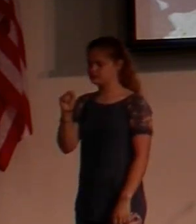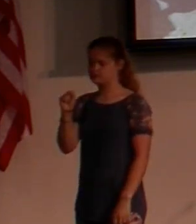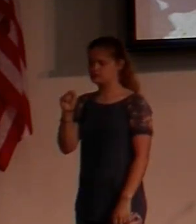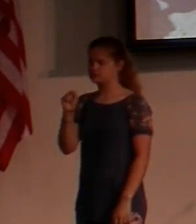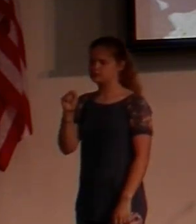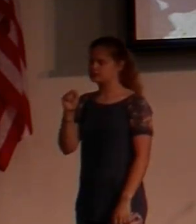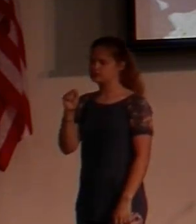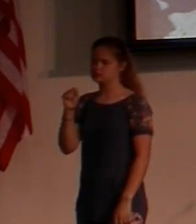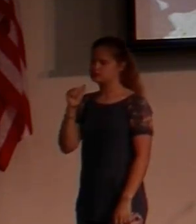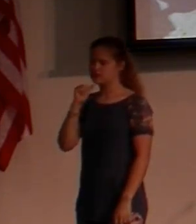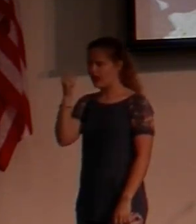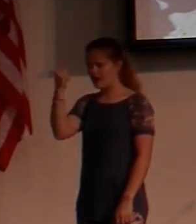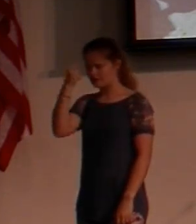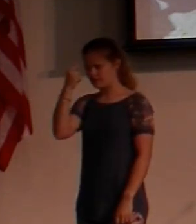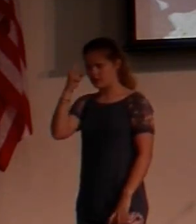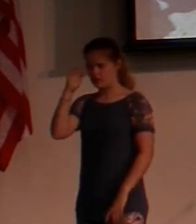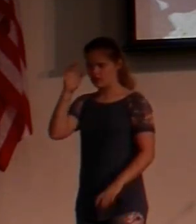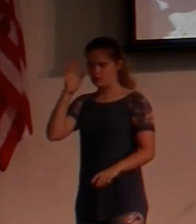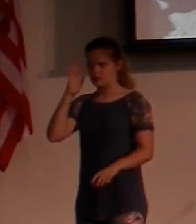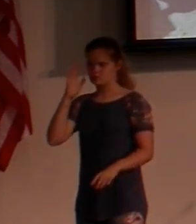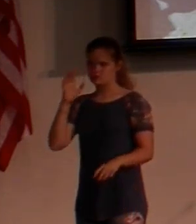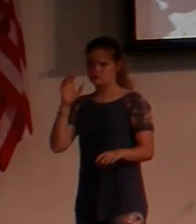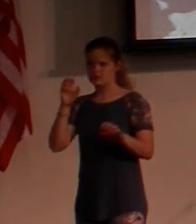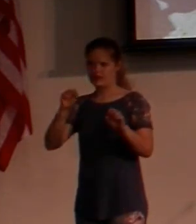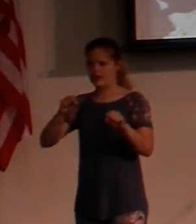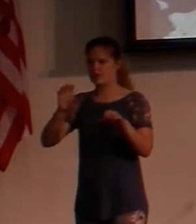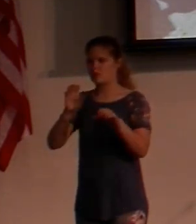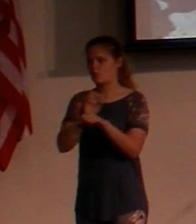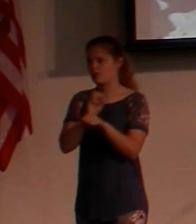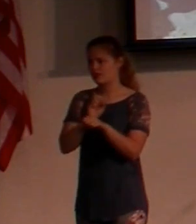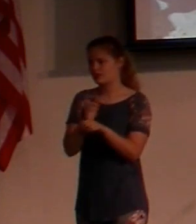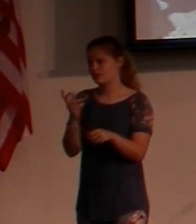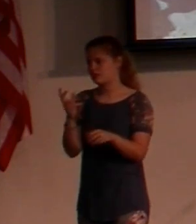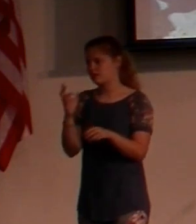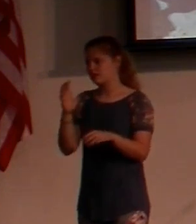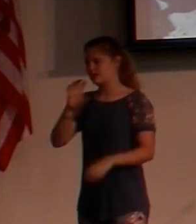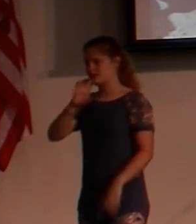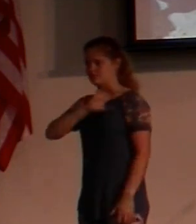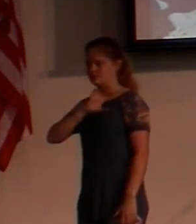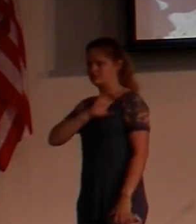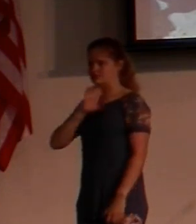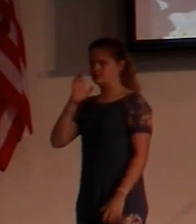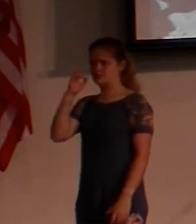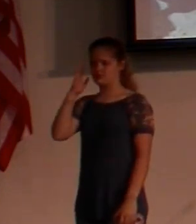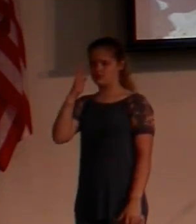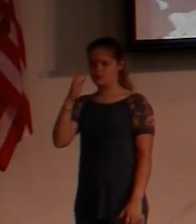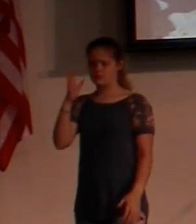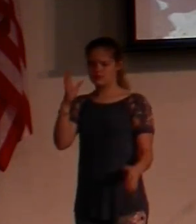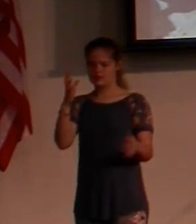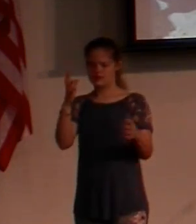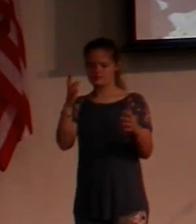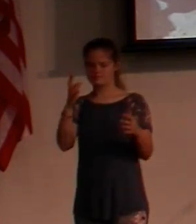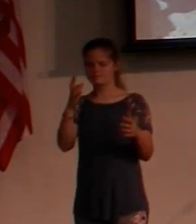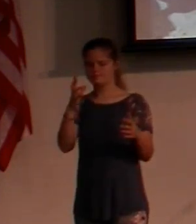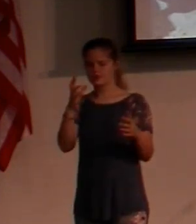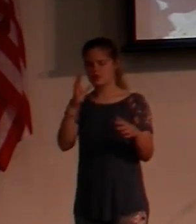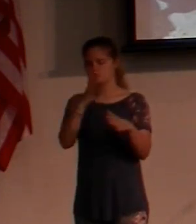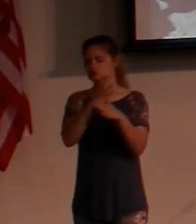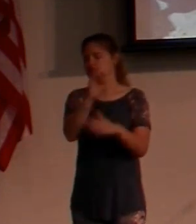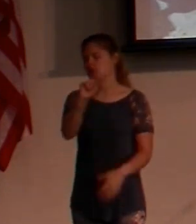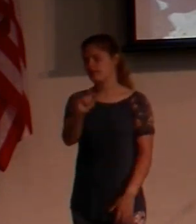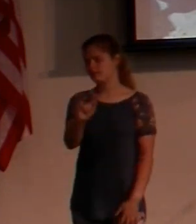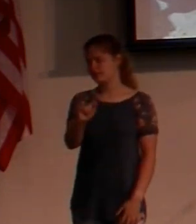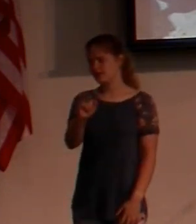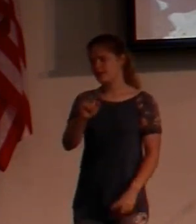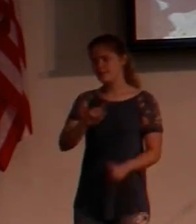think it probably would. I think probably the cops would be called to say, shut this thing down. But in Antigua, what you see